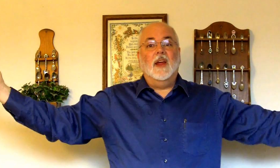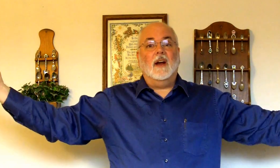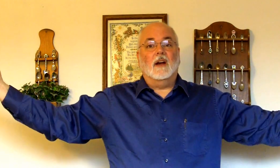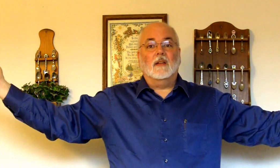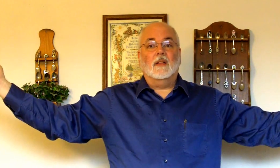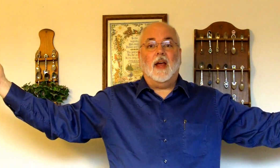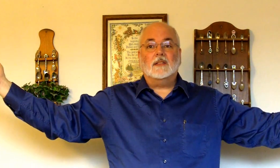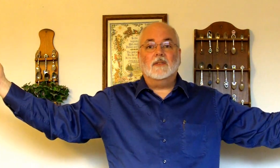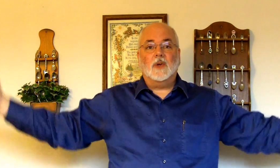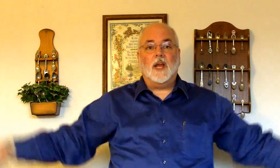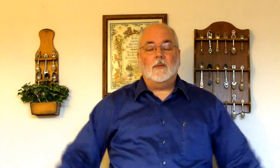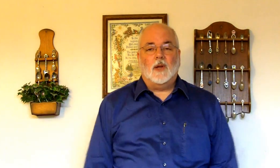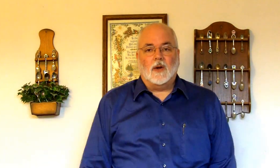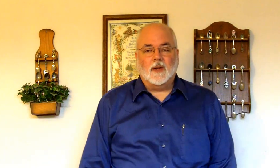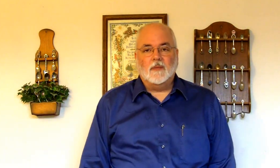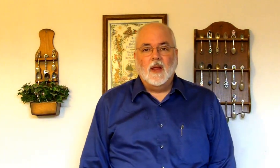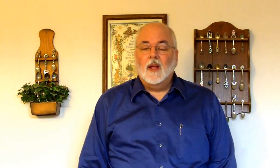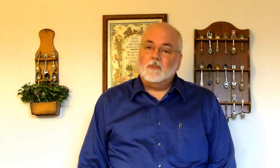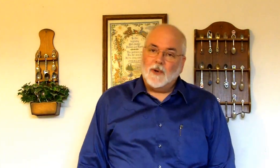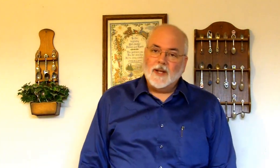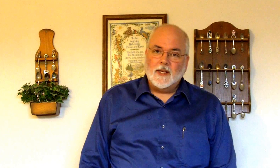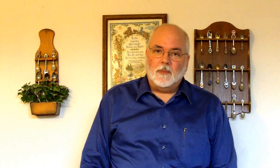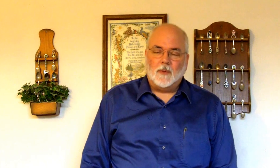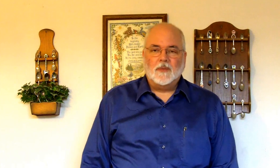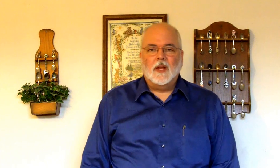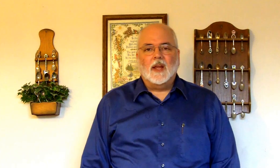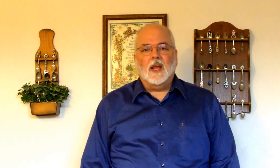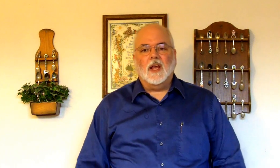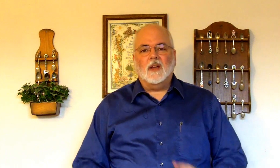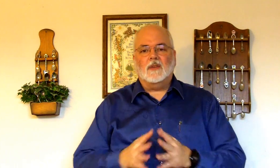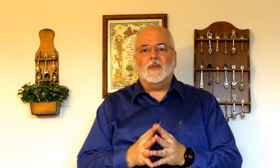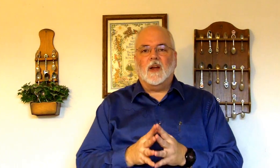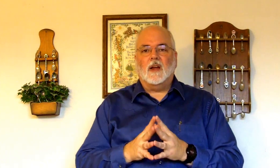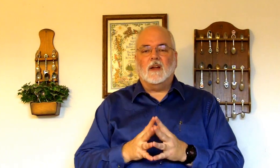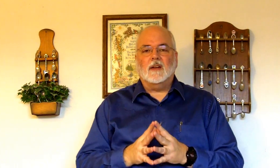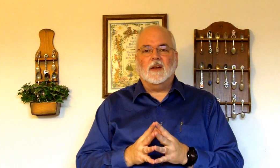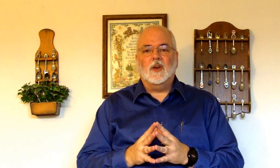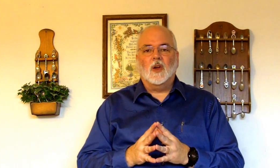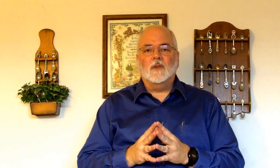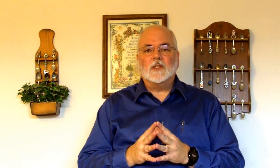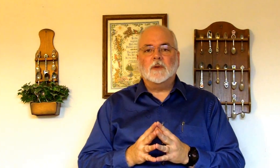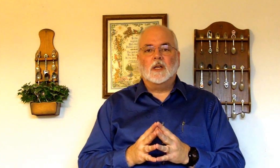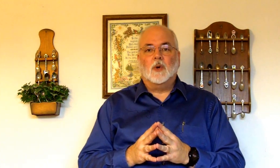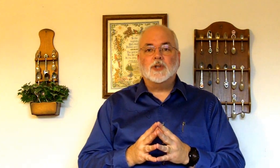There. That's the vocabulary. Pretty simple. If you're looking for something a little more